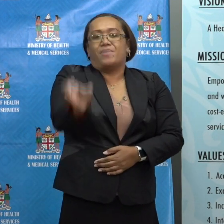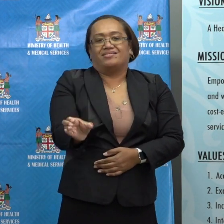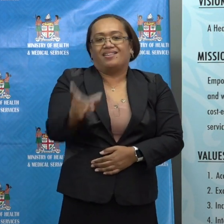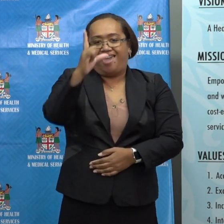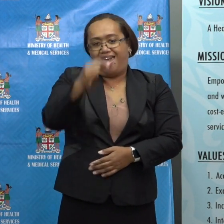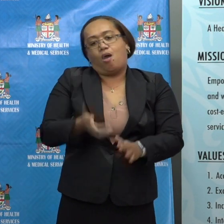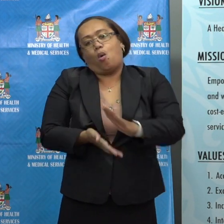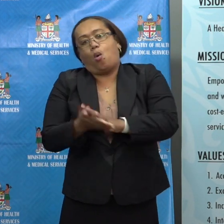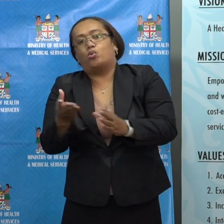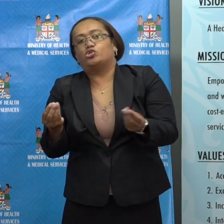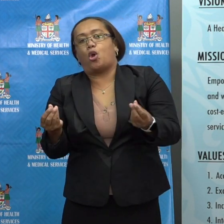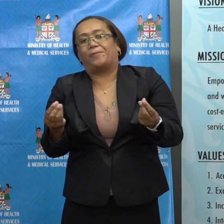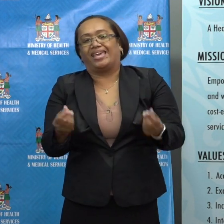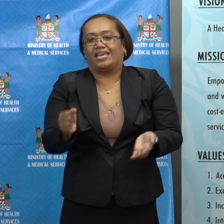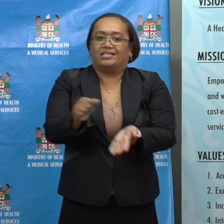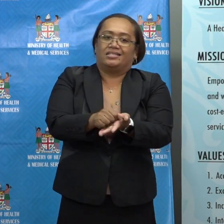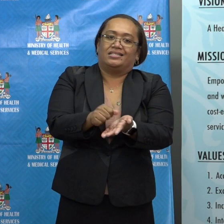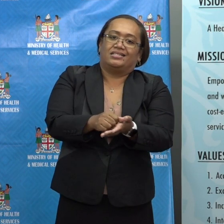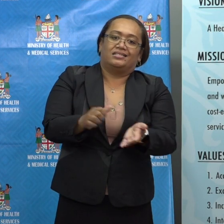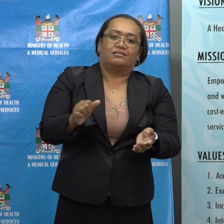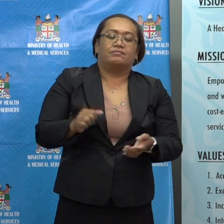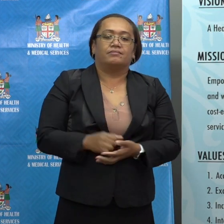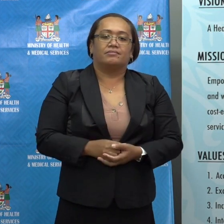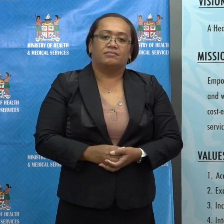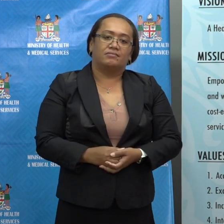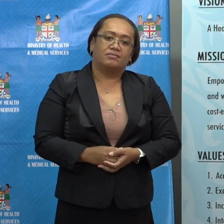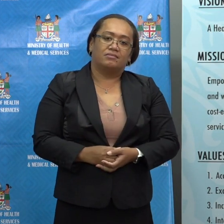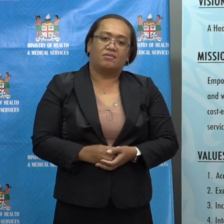you to keep still. We need you to stay home as much as possible.